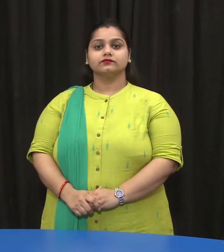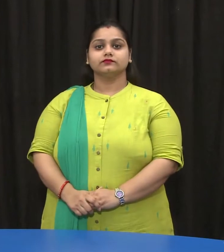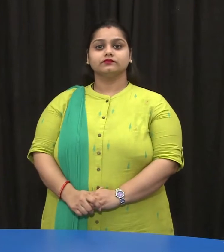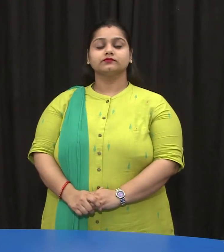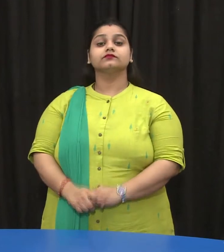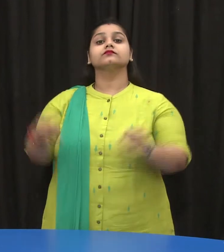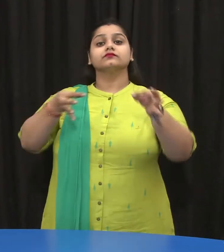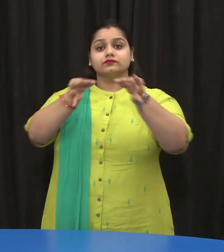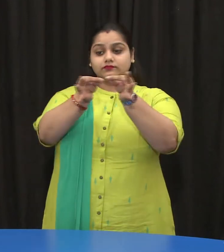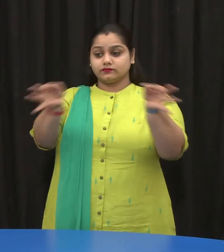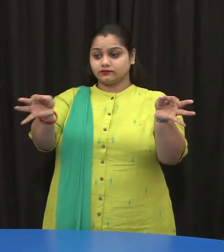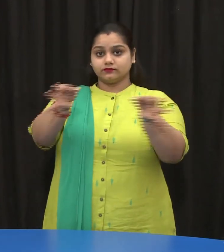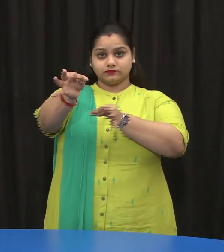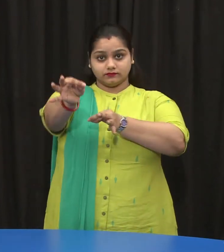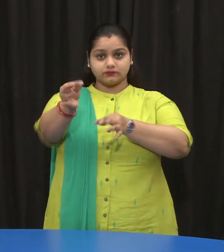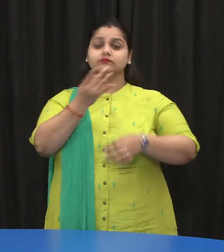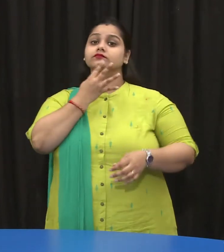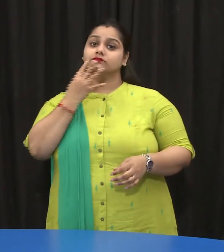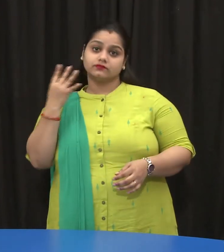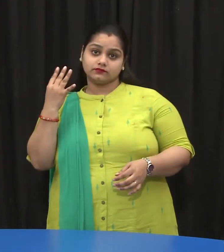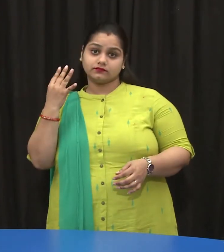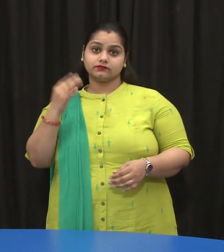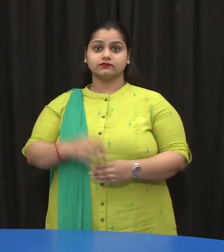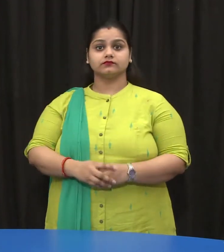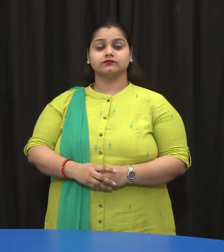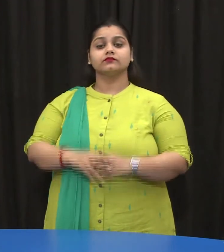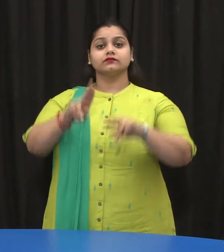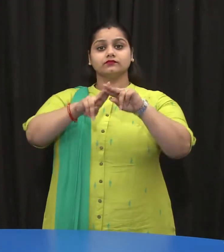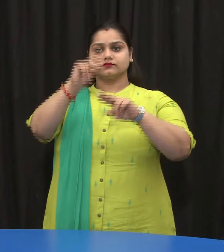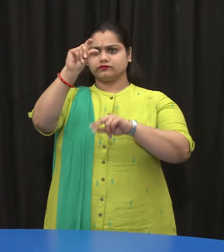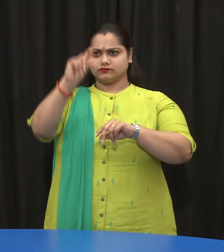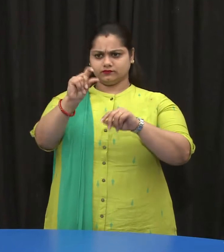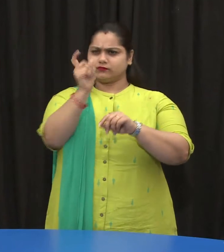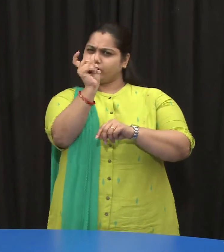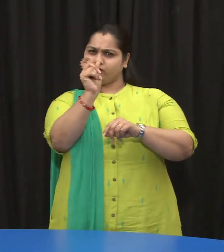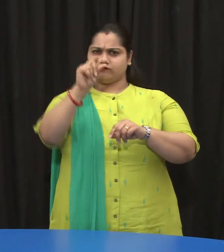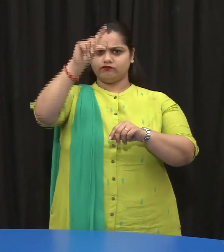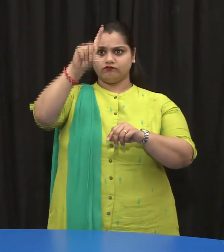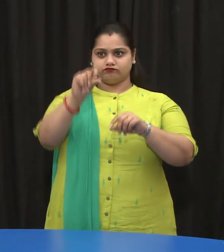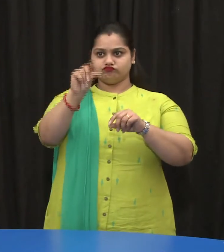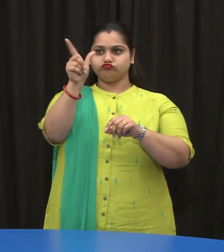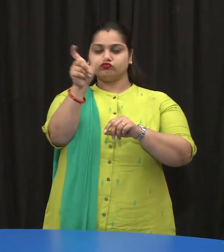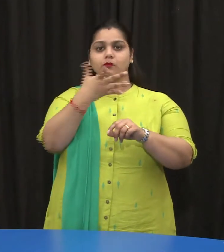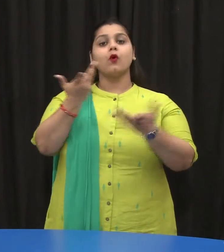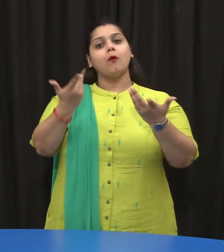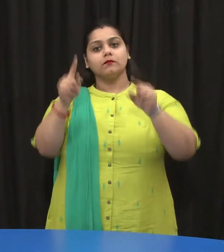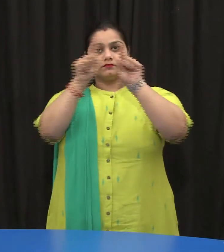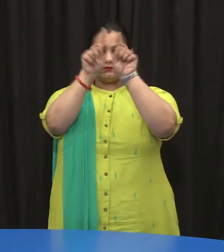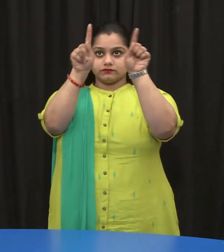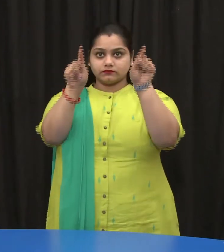size, color, fonts, add colors to borders